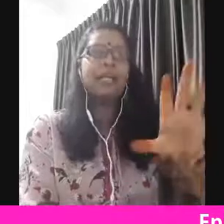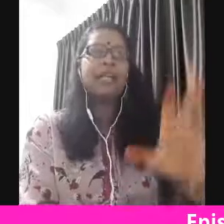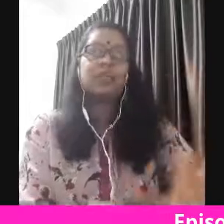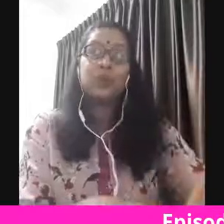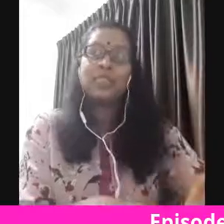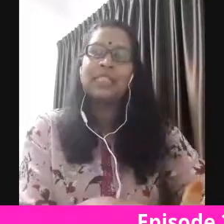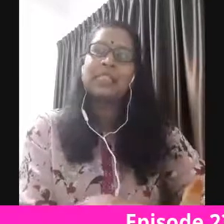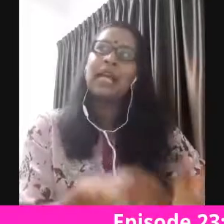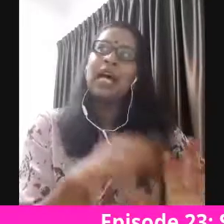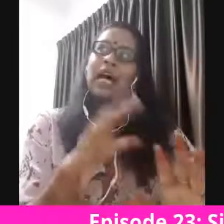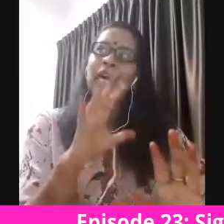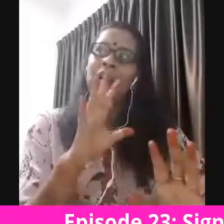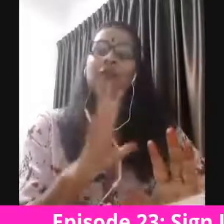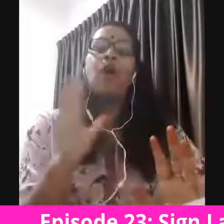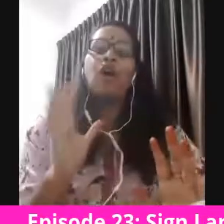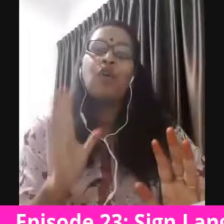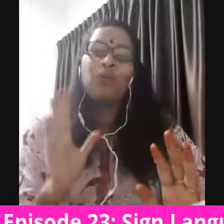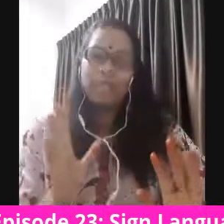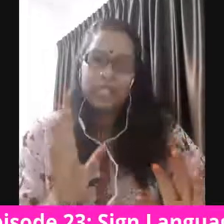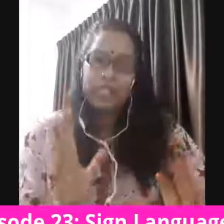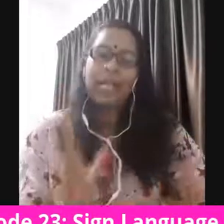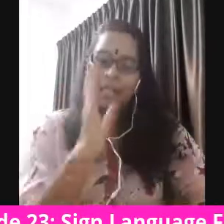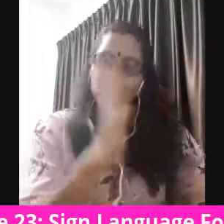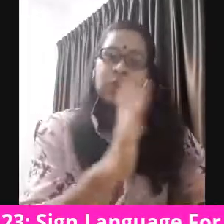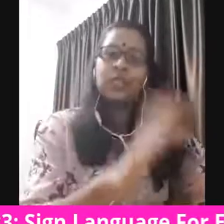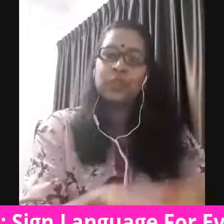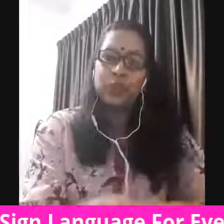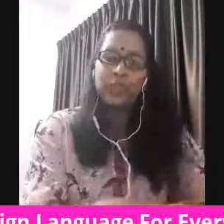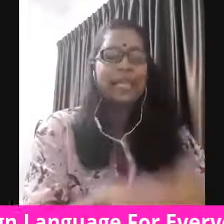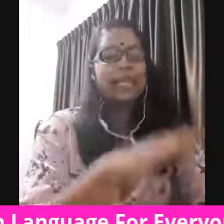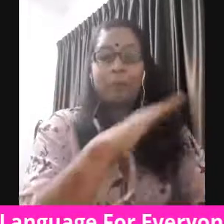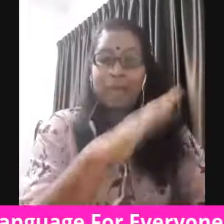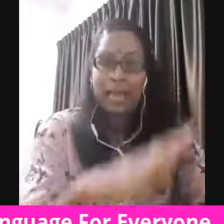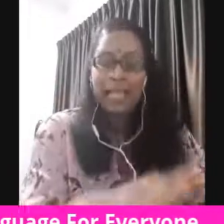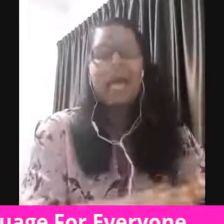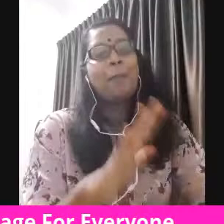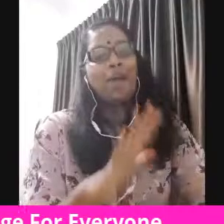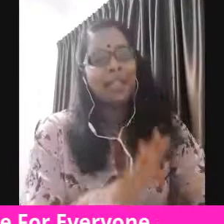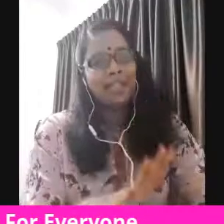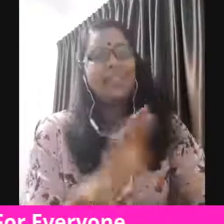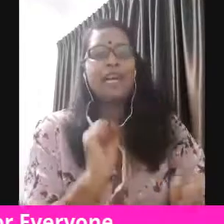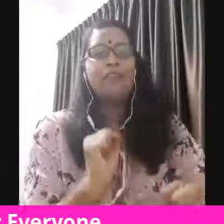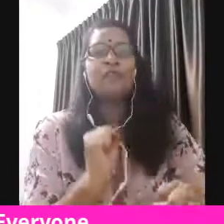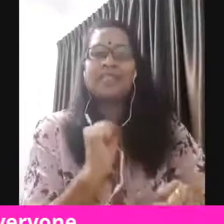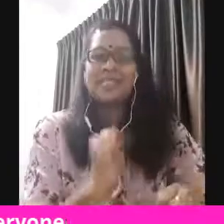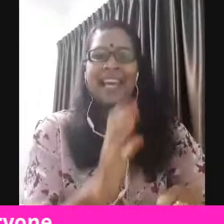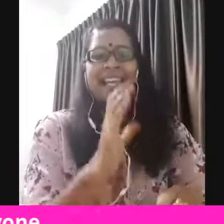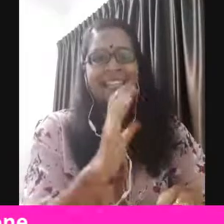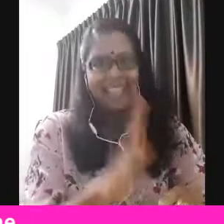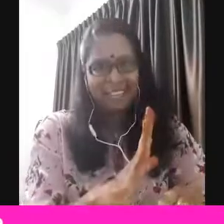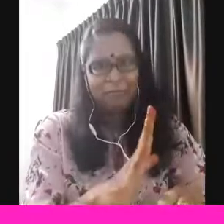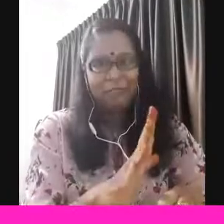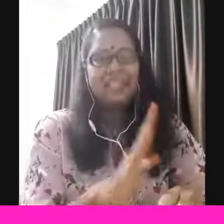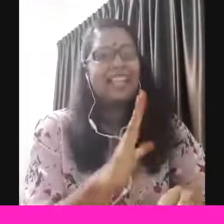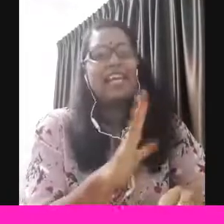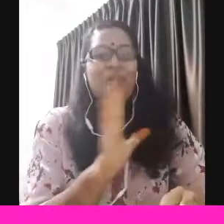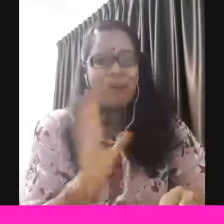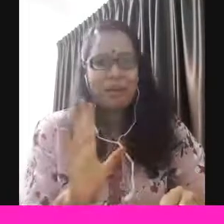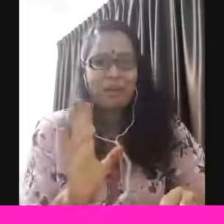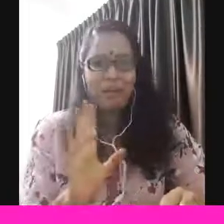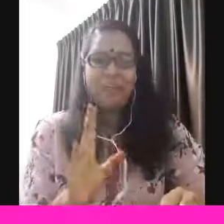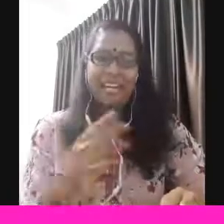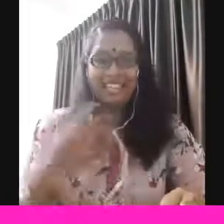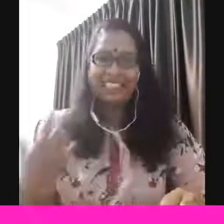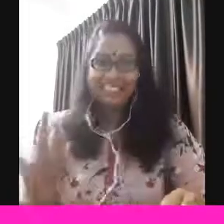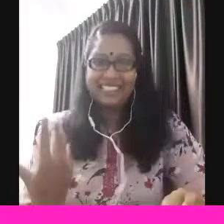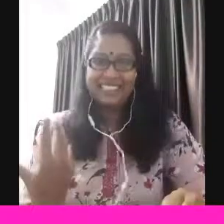Actually, students from all over Malaysia can go to that school. They can apply, but they have to stay there. They cannot go